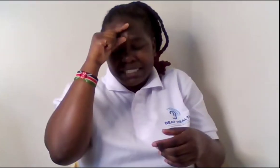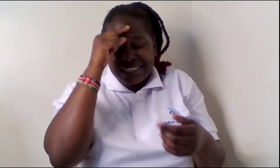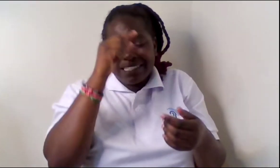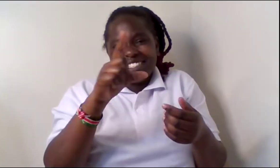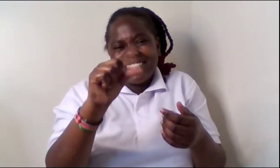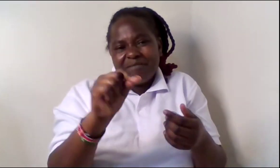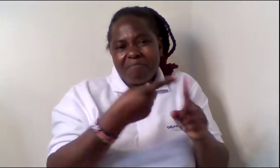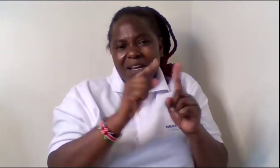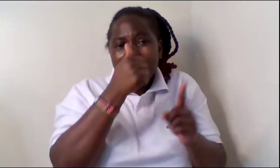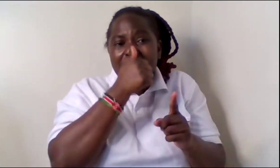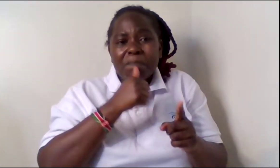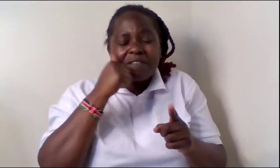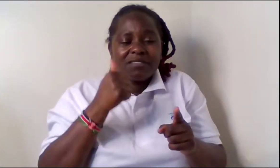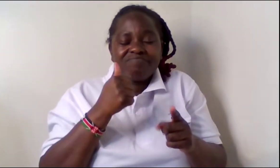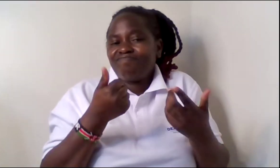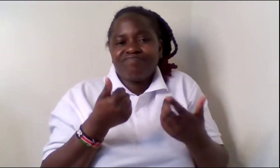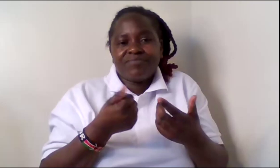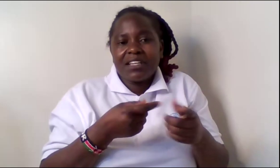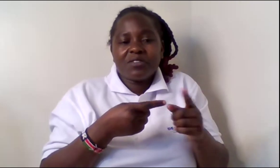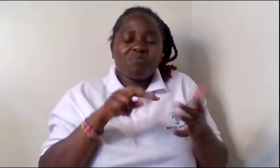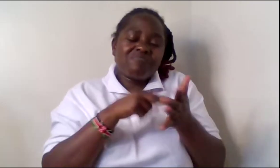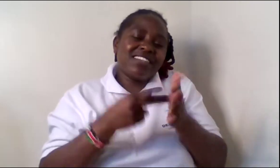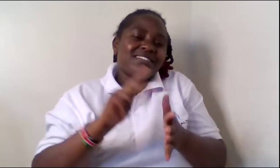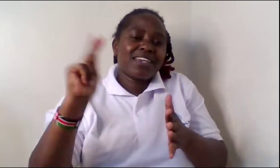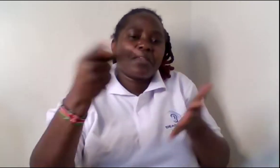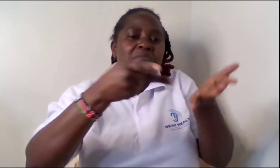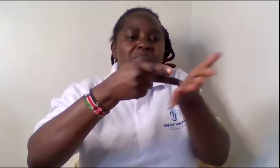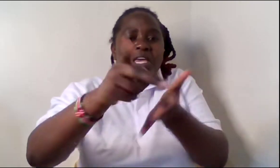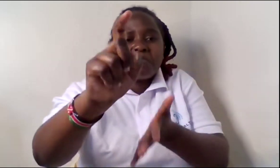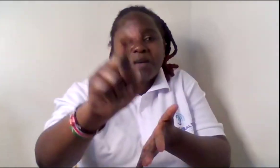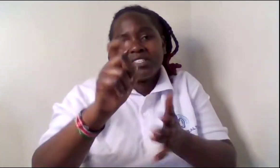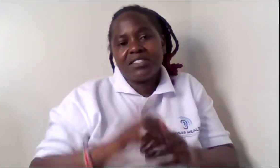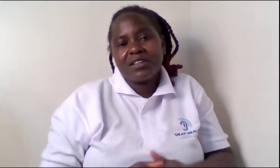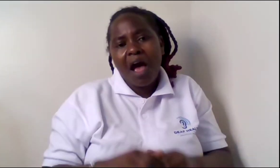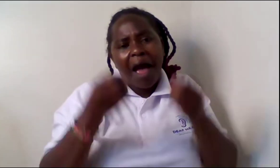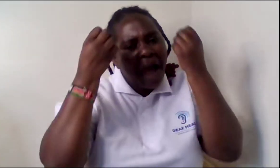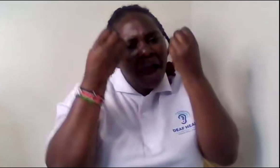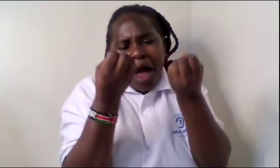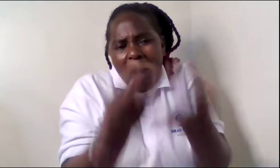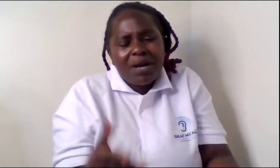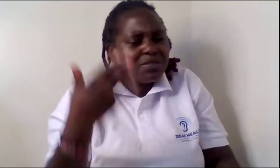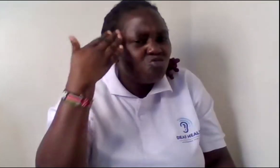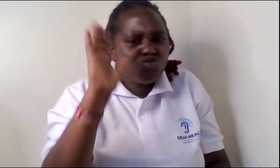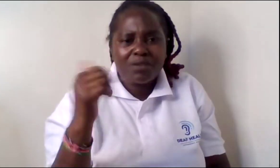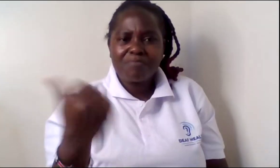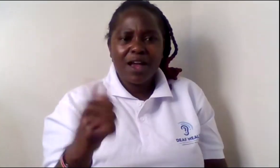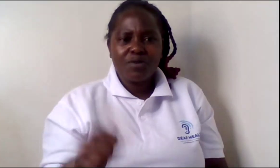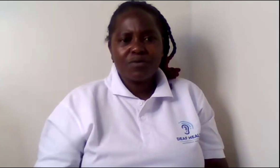you have to pay. We have not yet reached that level yet, where you can just walk in and get screening for